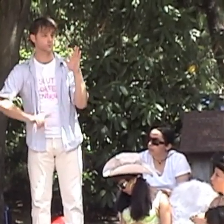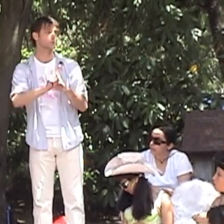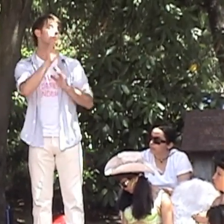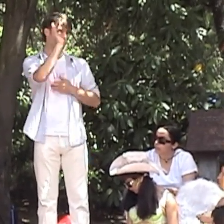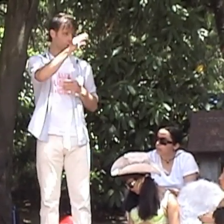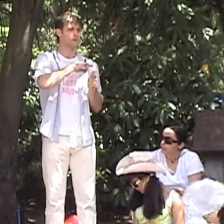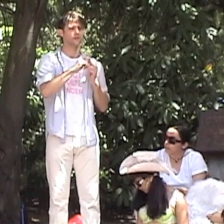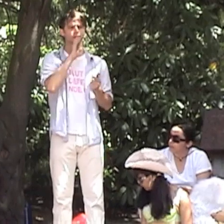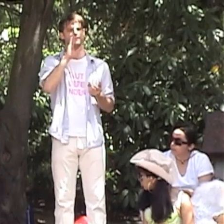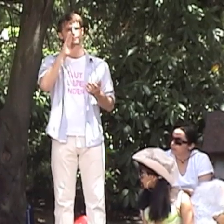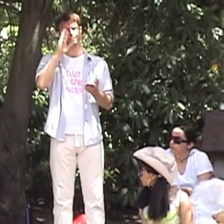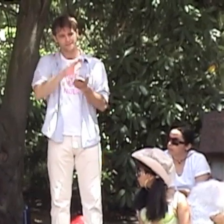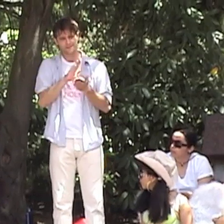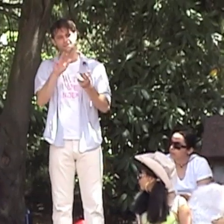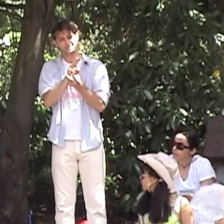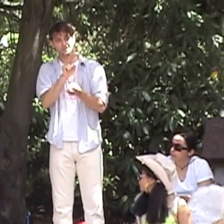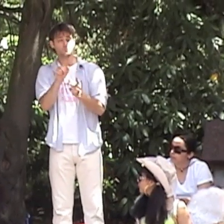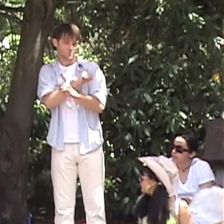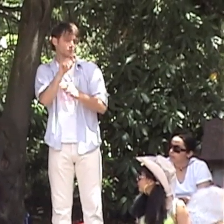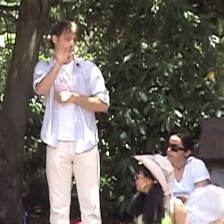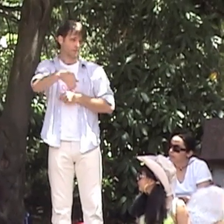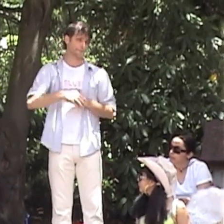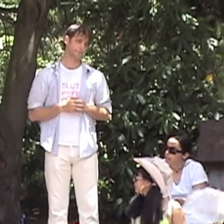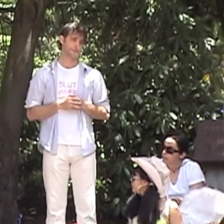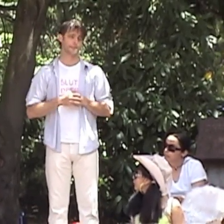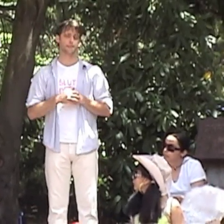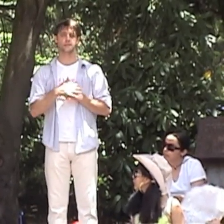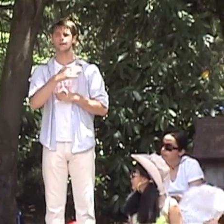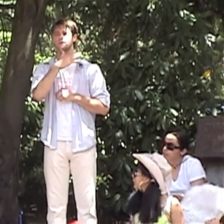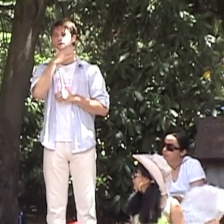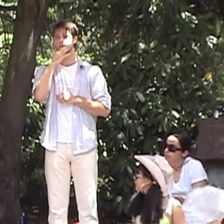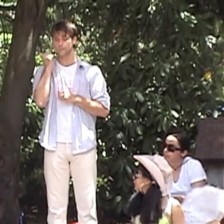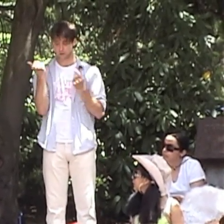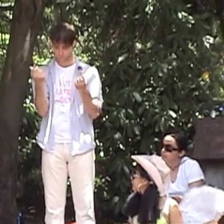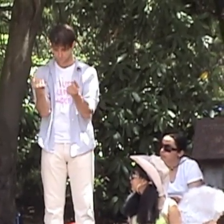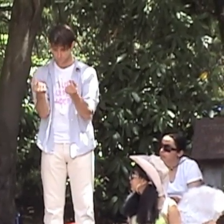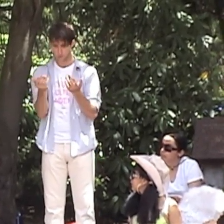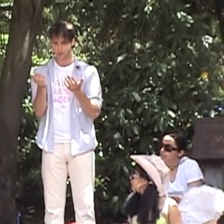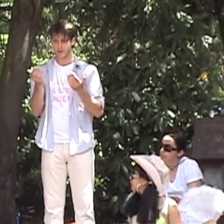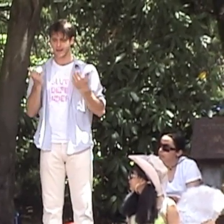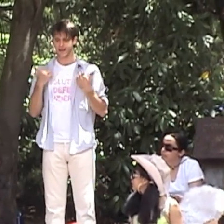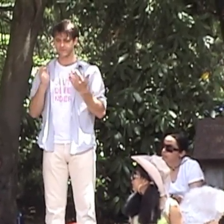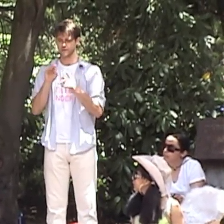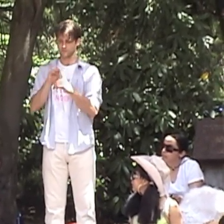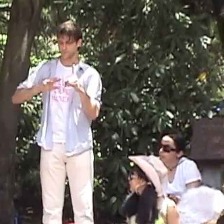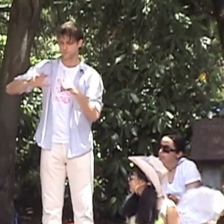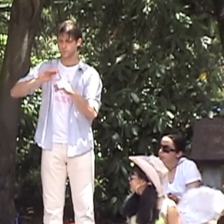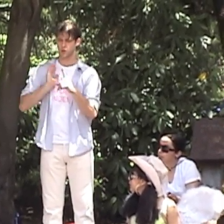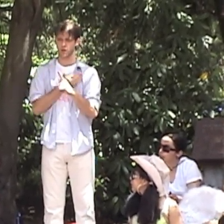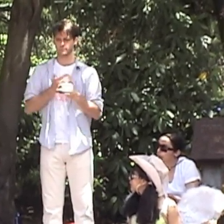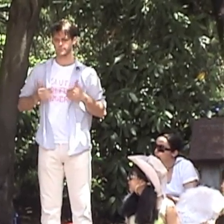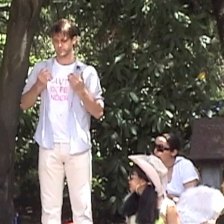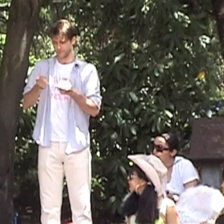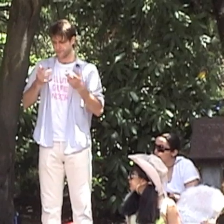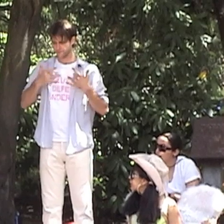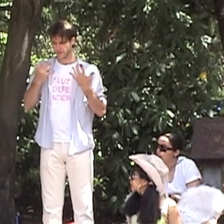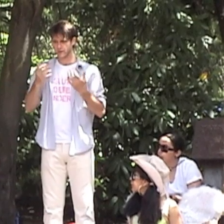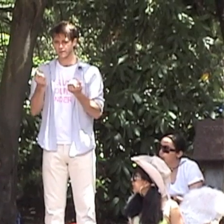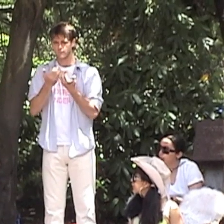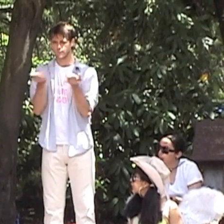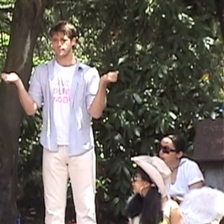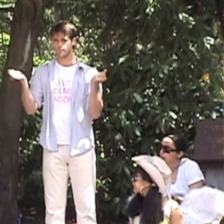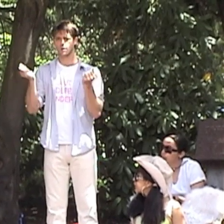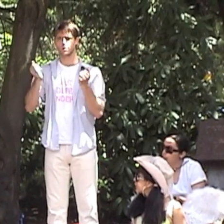less sexual abuse. It is better to create an environment where our youth feel free to speak truthfully about every aspect